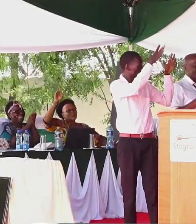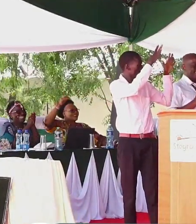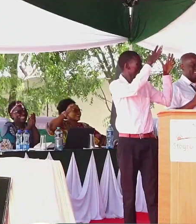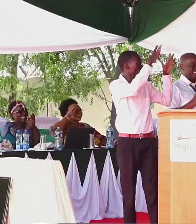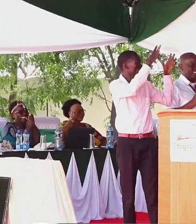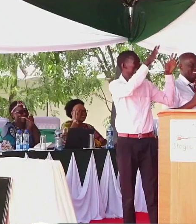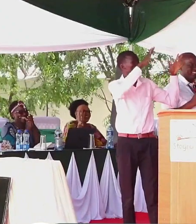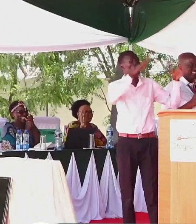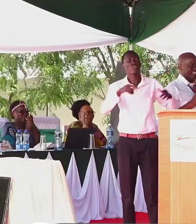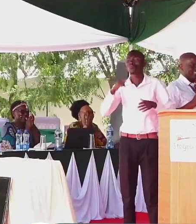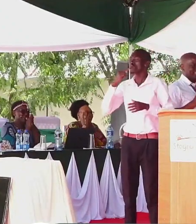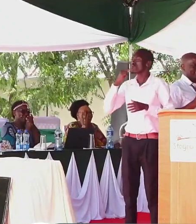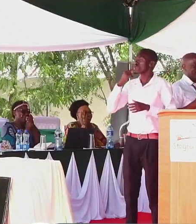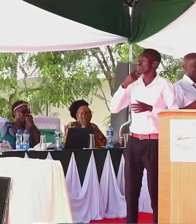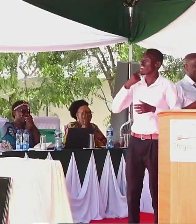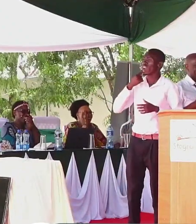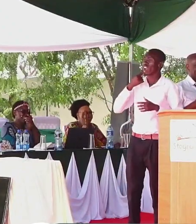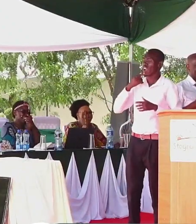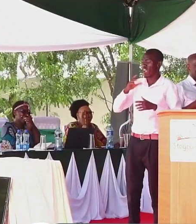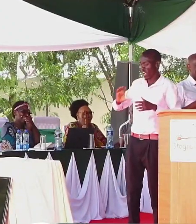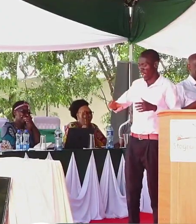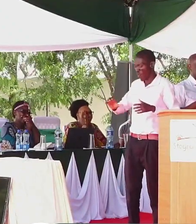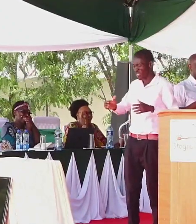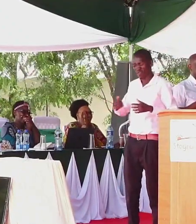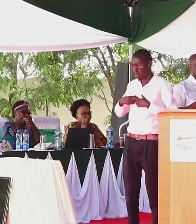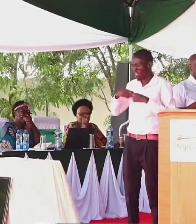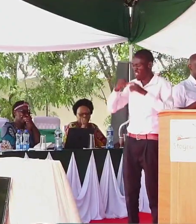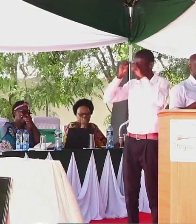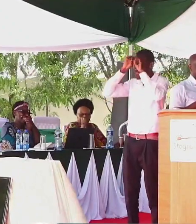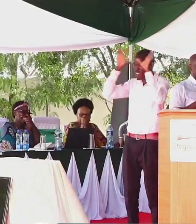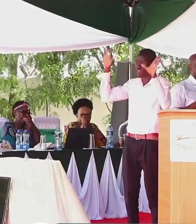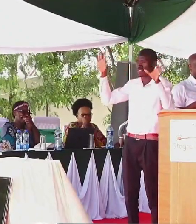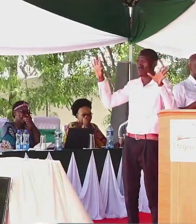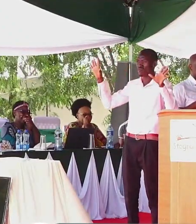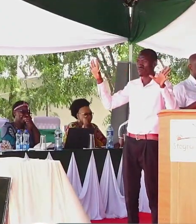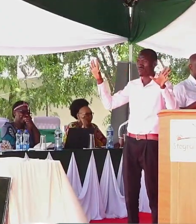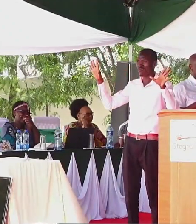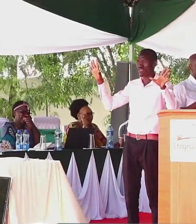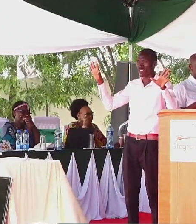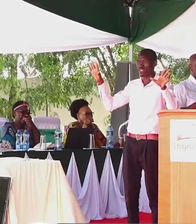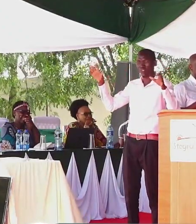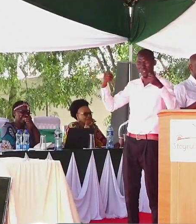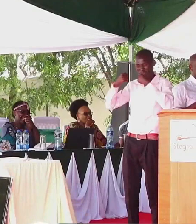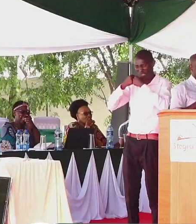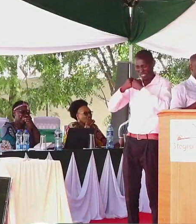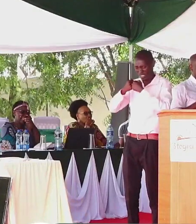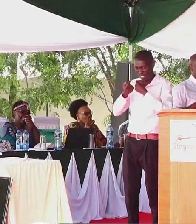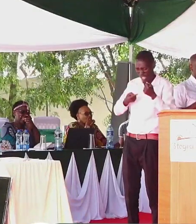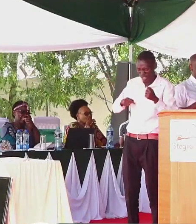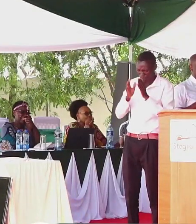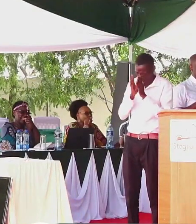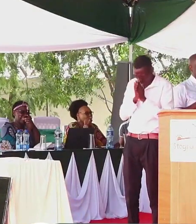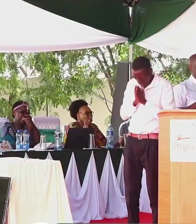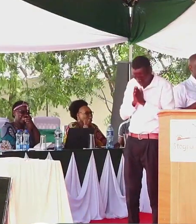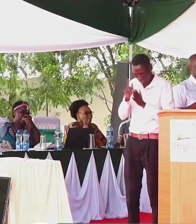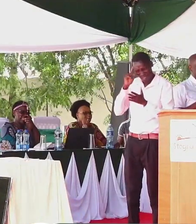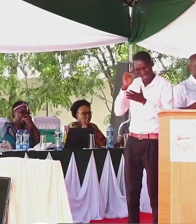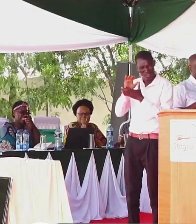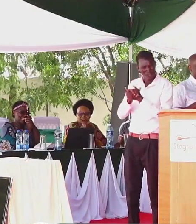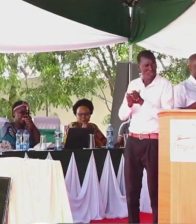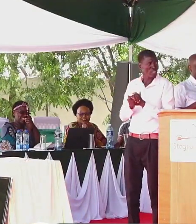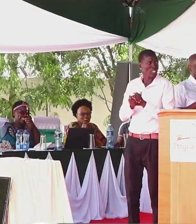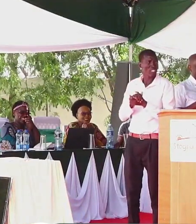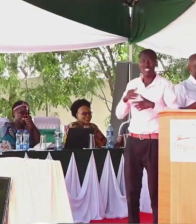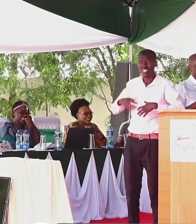Turkana County, my friends, you are wonderful. We are happy with you. You've challenged us. We pray and trust that Garissa will